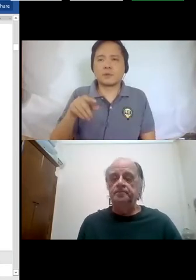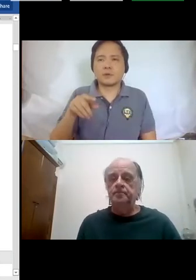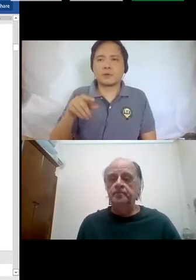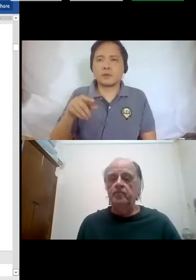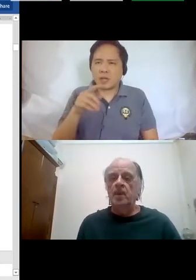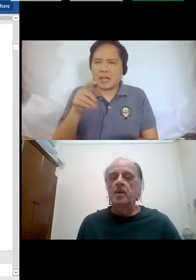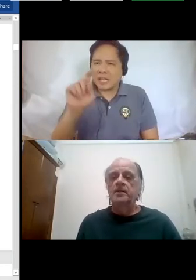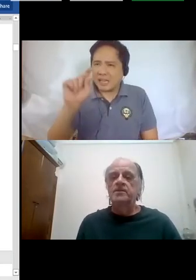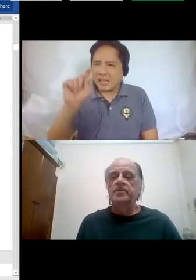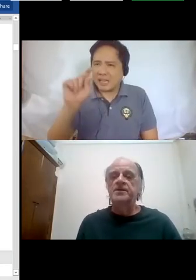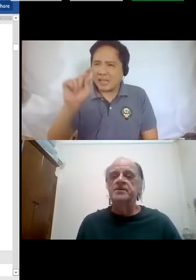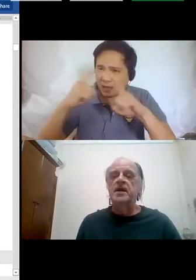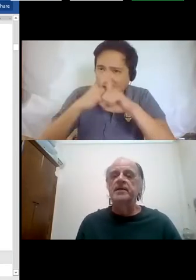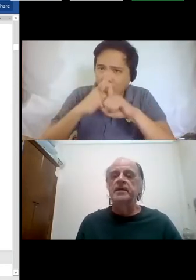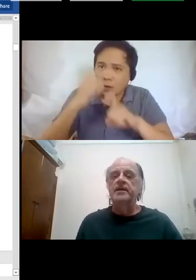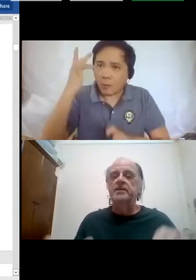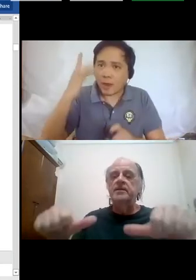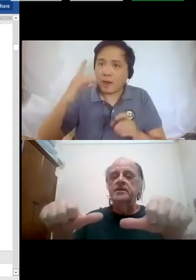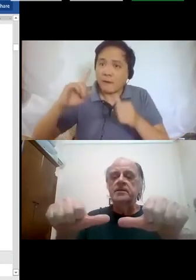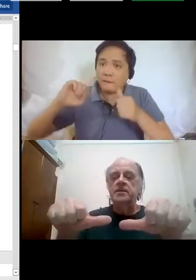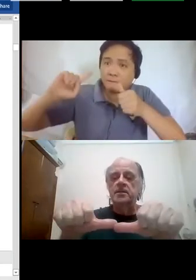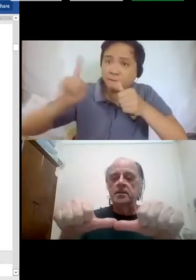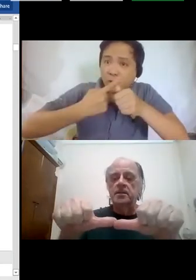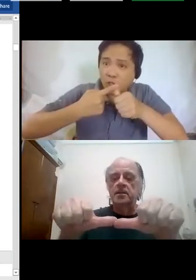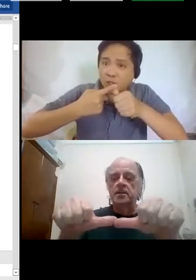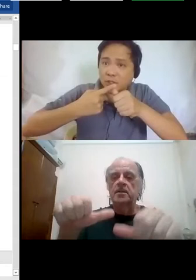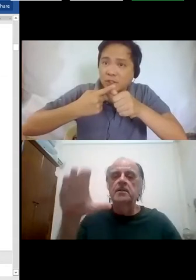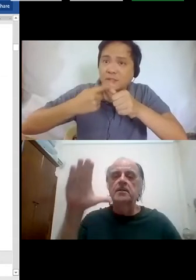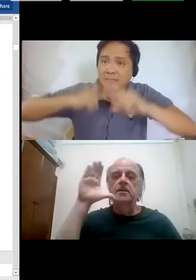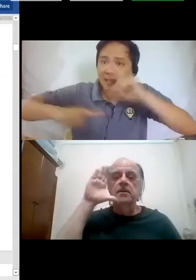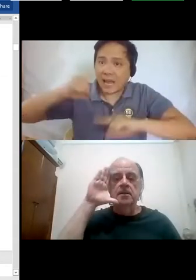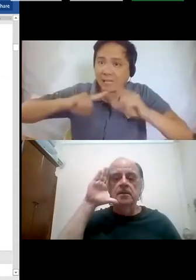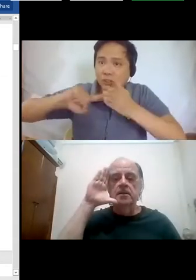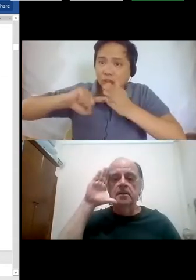sign. So this sign is